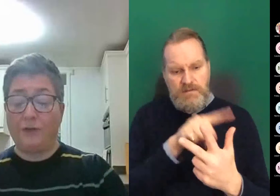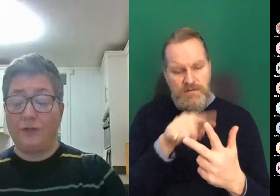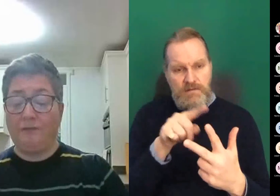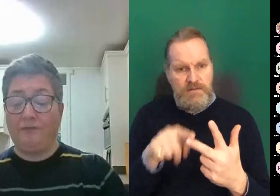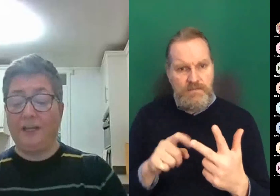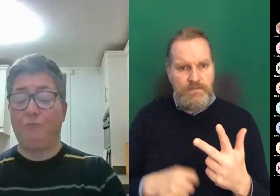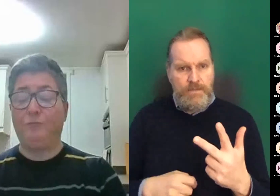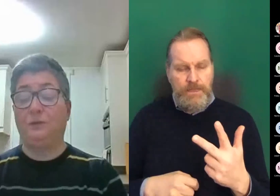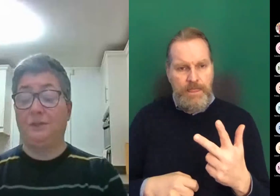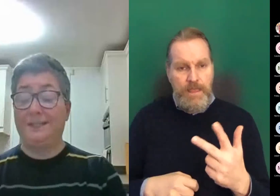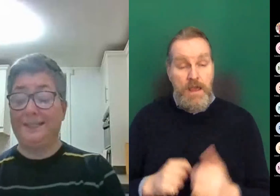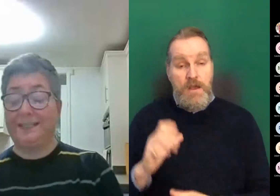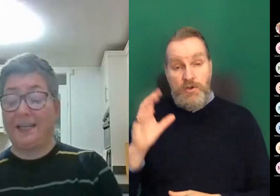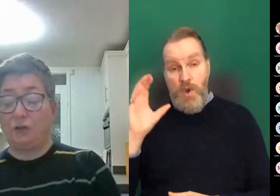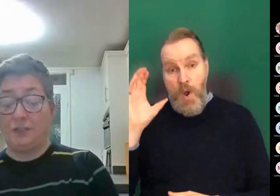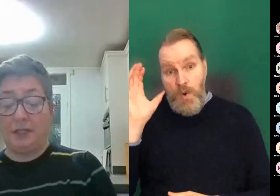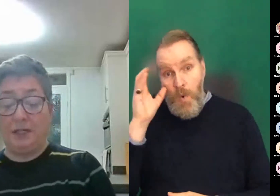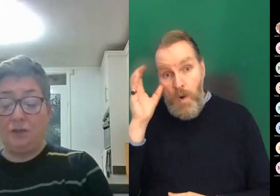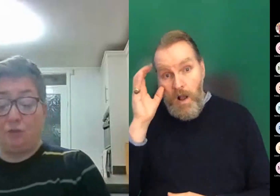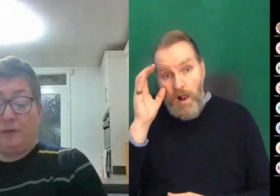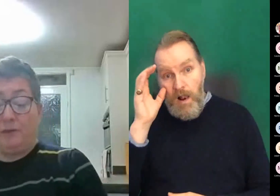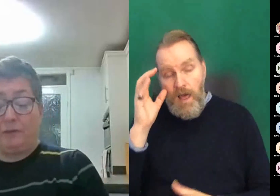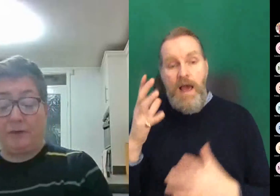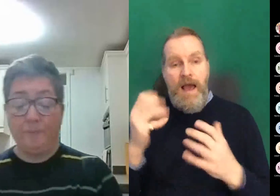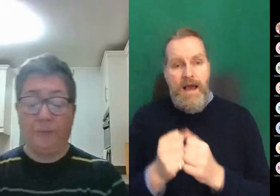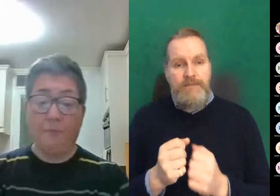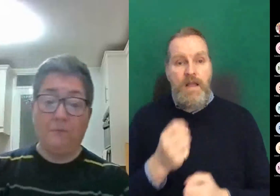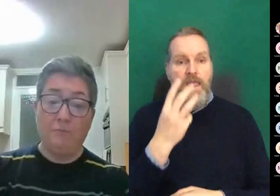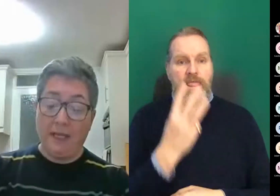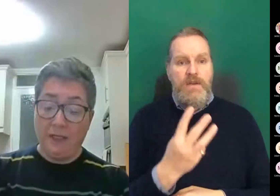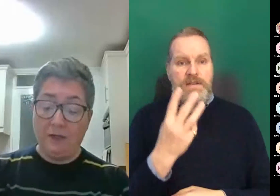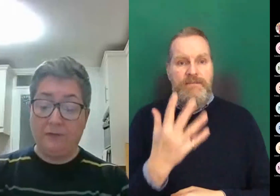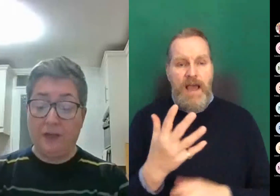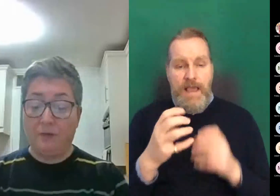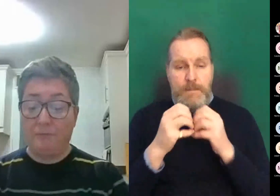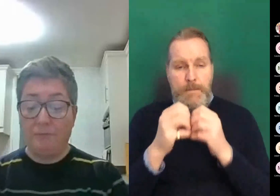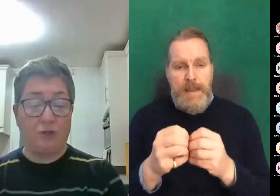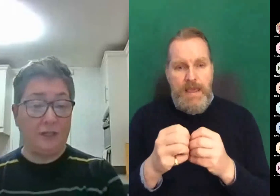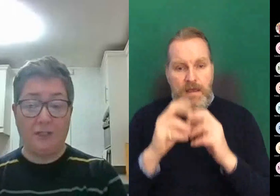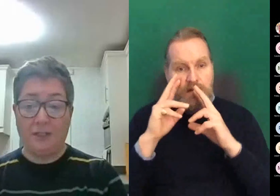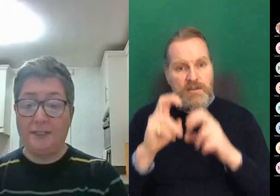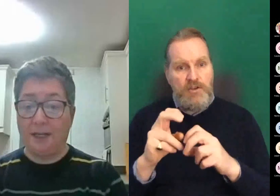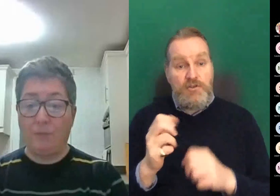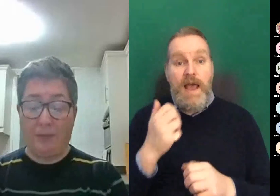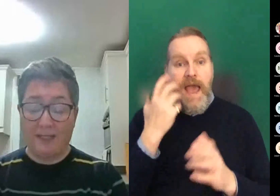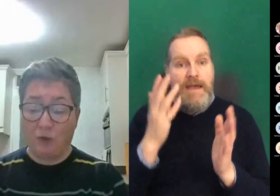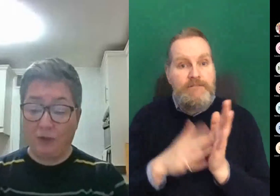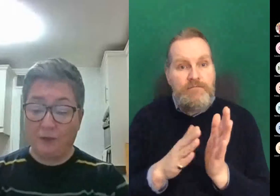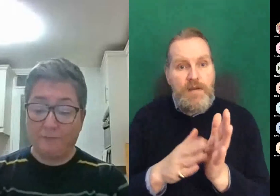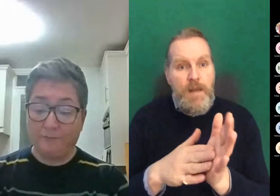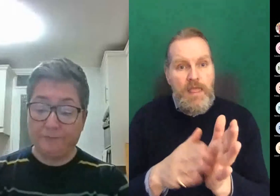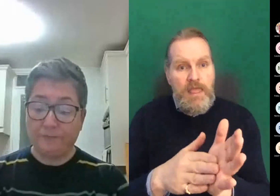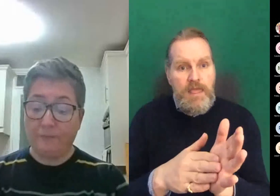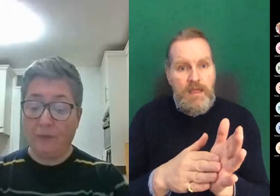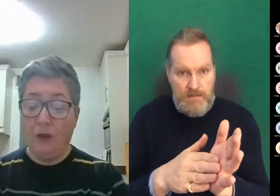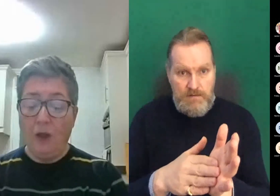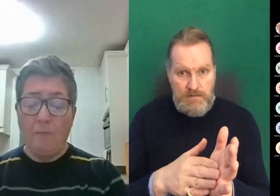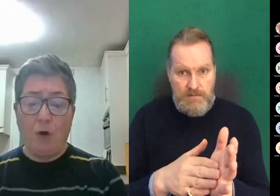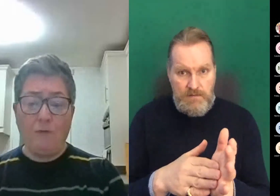with over 35 billion searches each month. Many of them are me trying to reset my